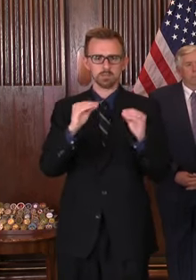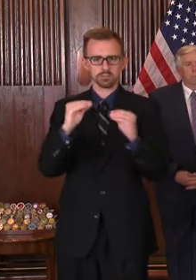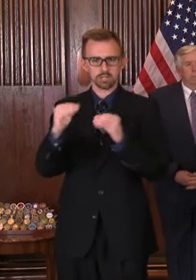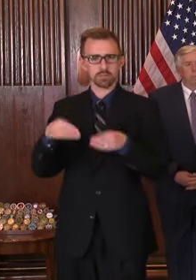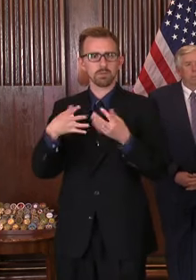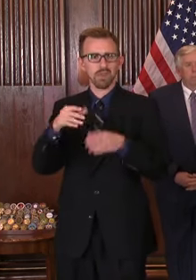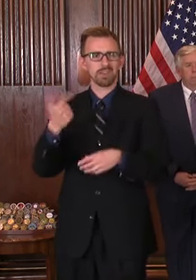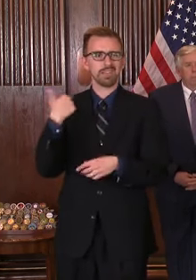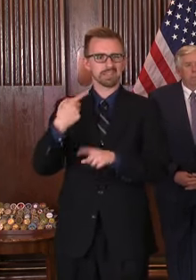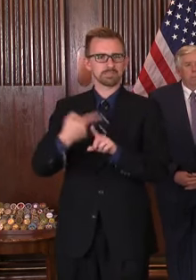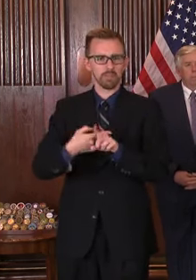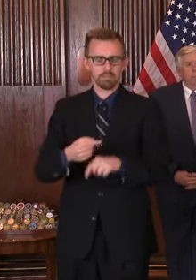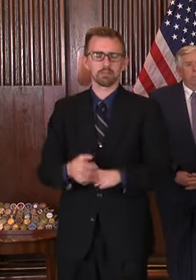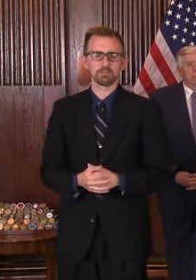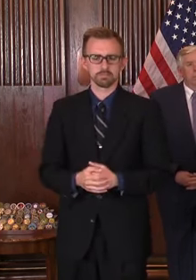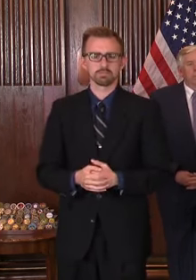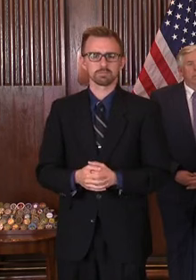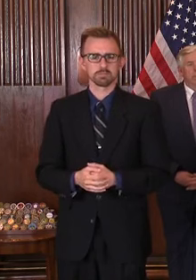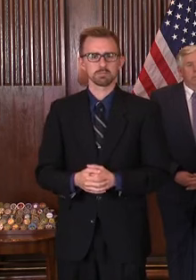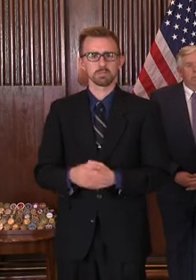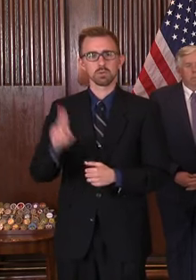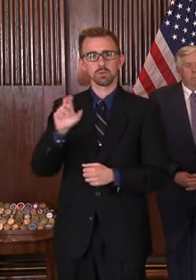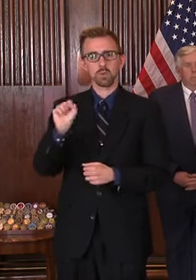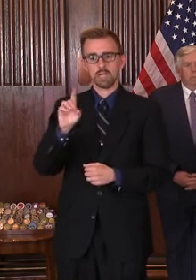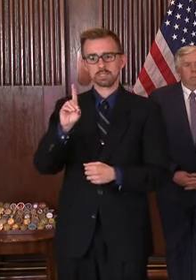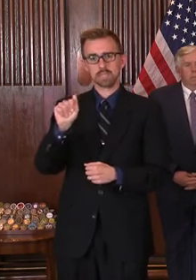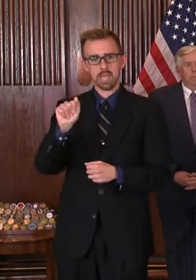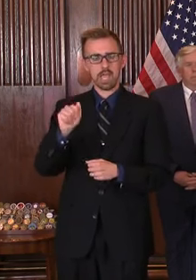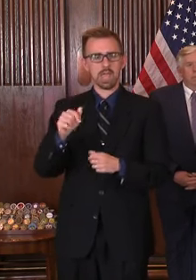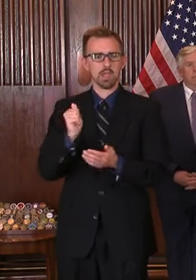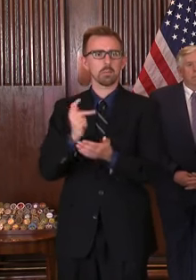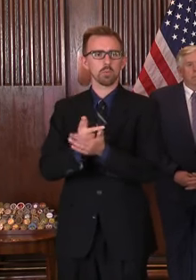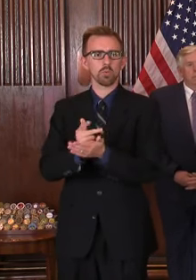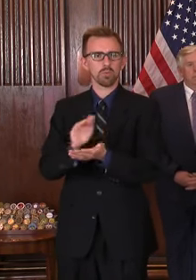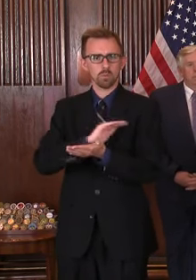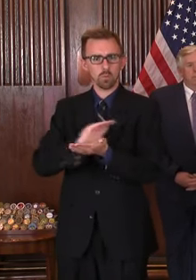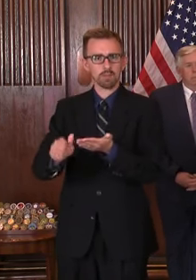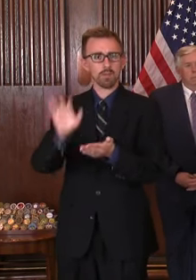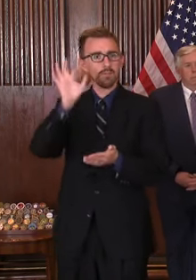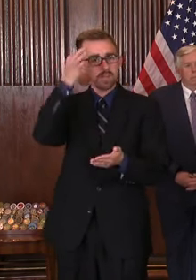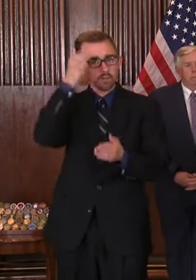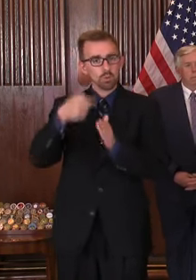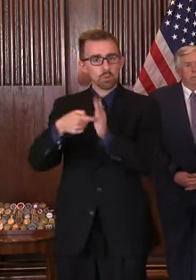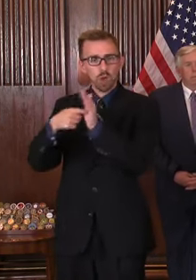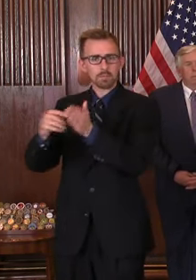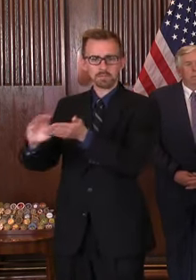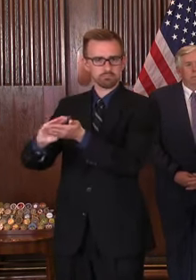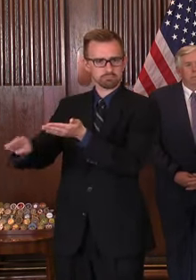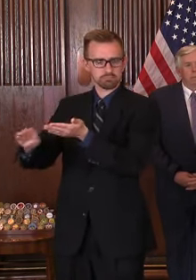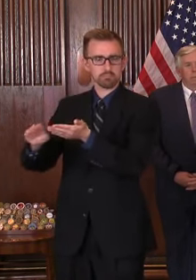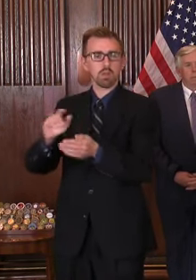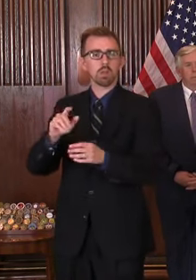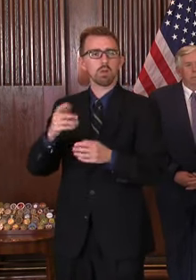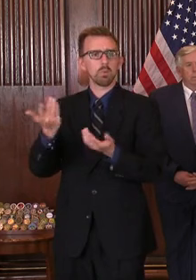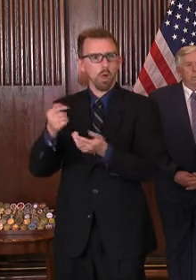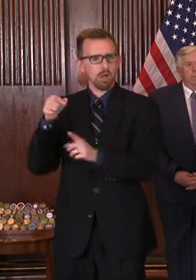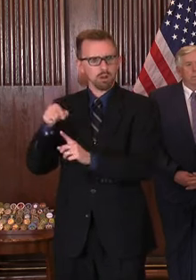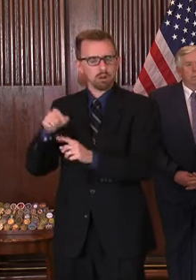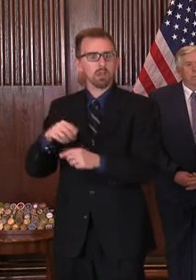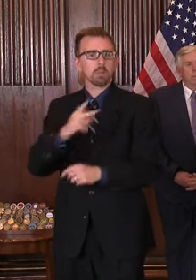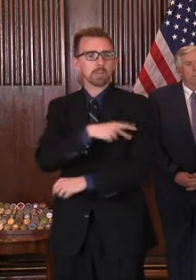in March. And the United States Department of Agriculture approved a waiver to remove the federal requirement that participants have to visit the clinics